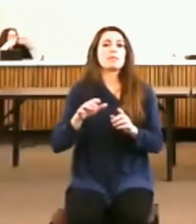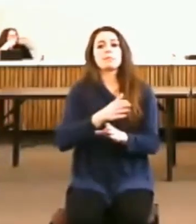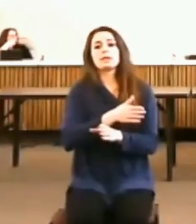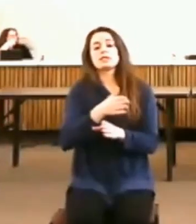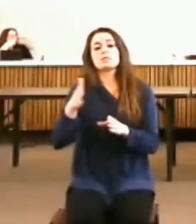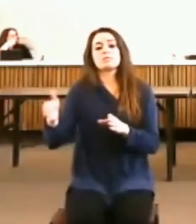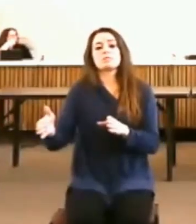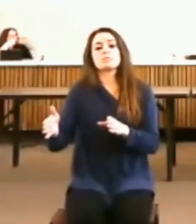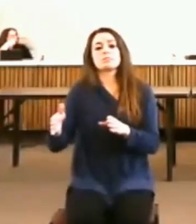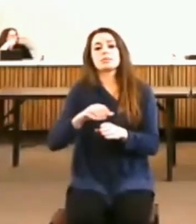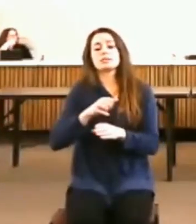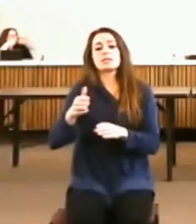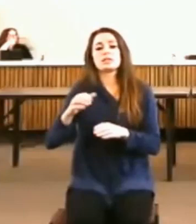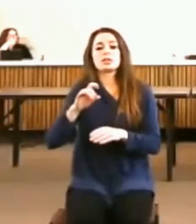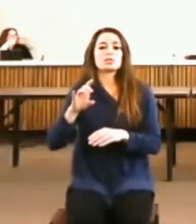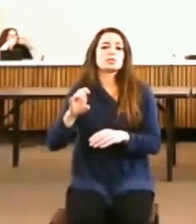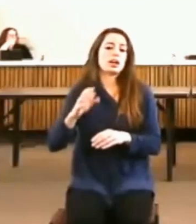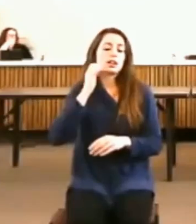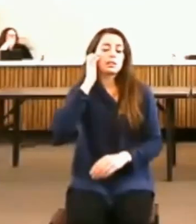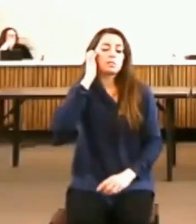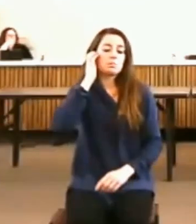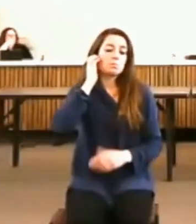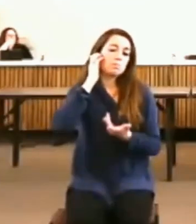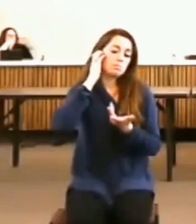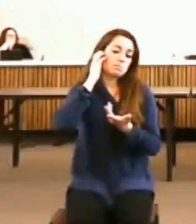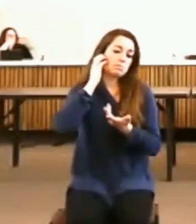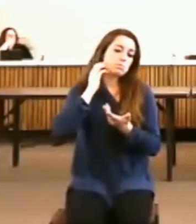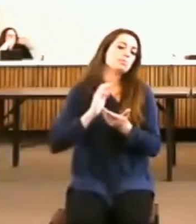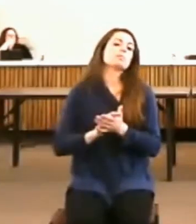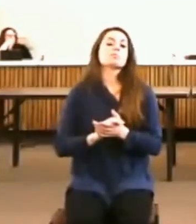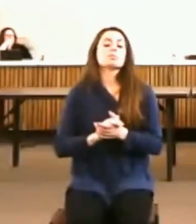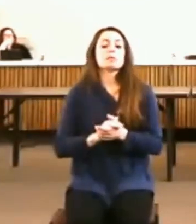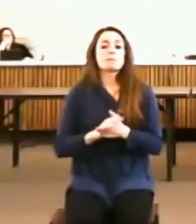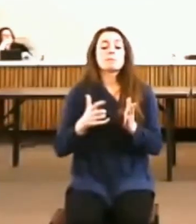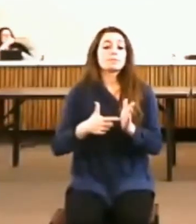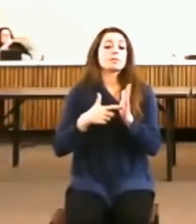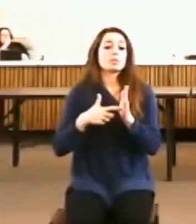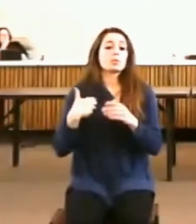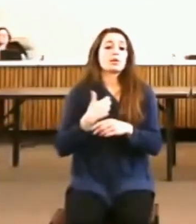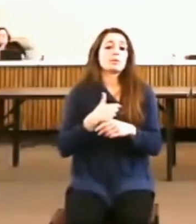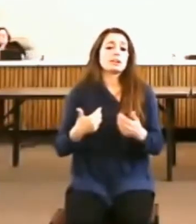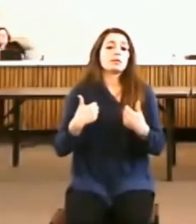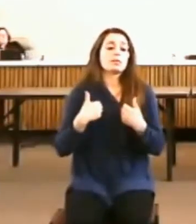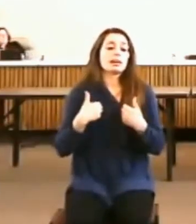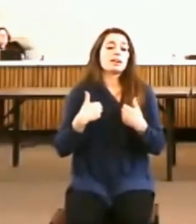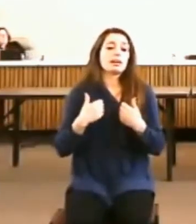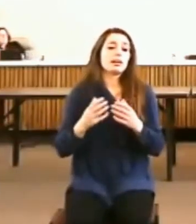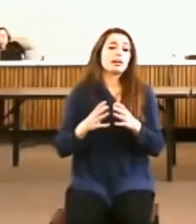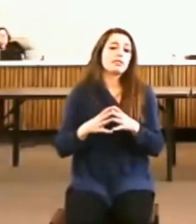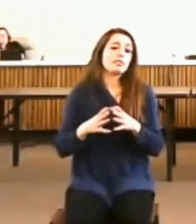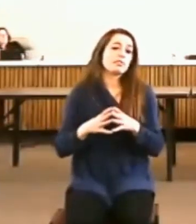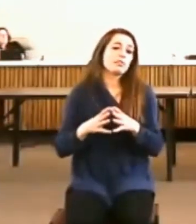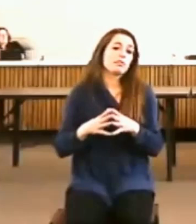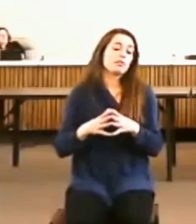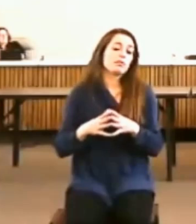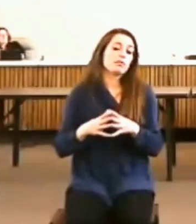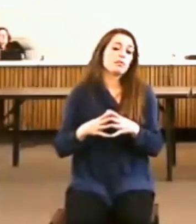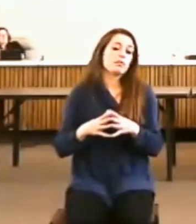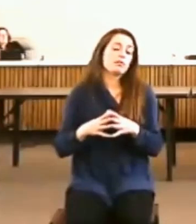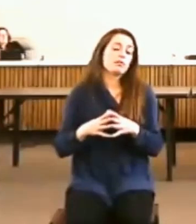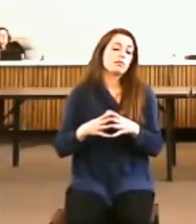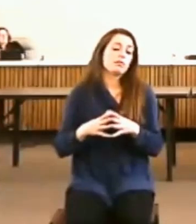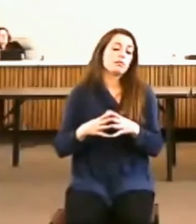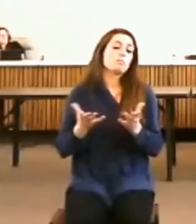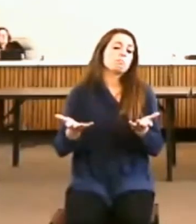the formation of a new ocean. Although this process will take millions of years, scientists